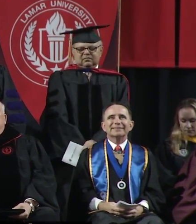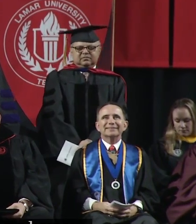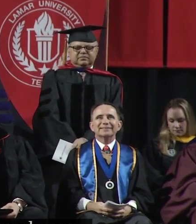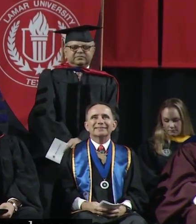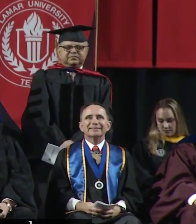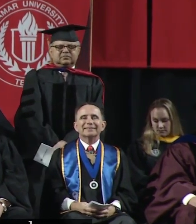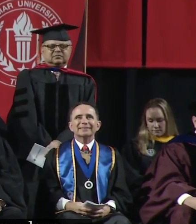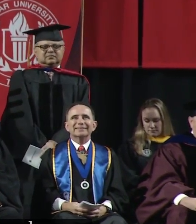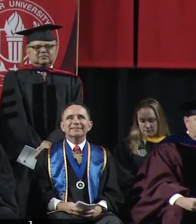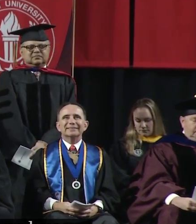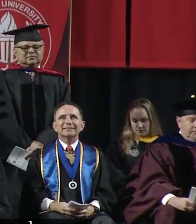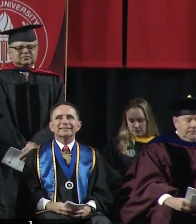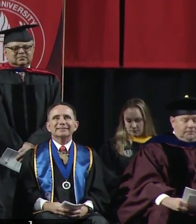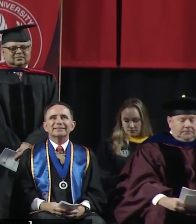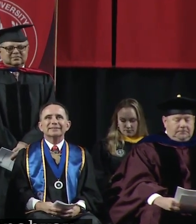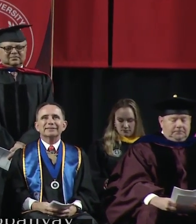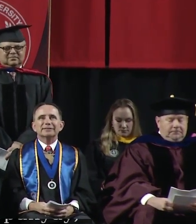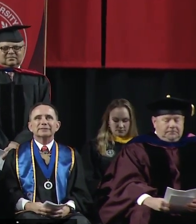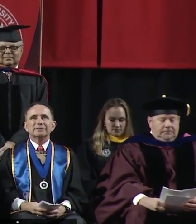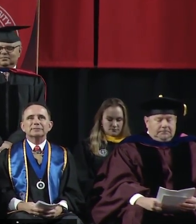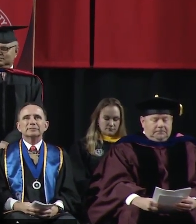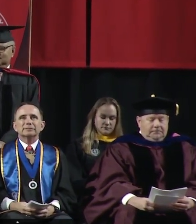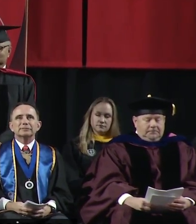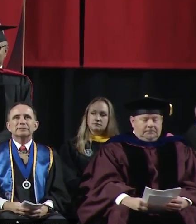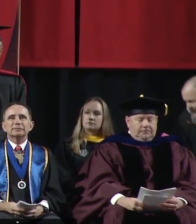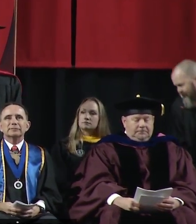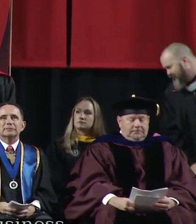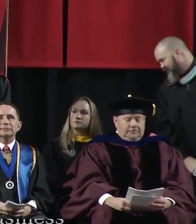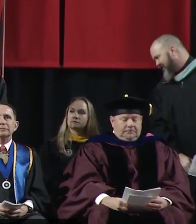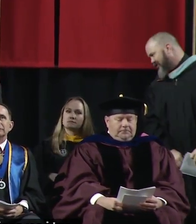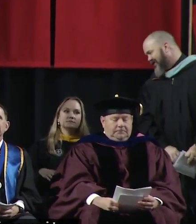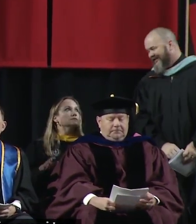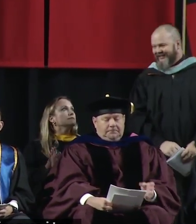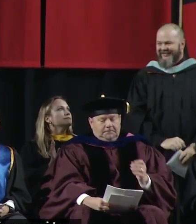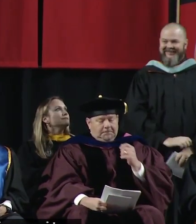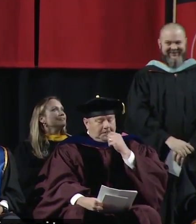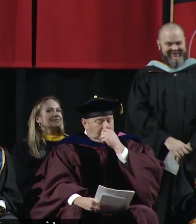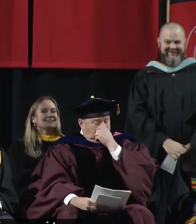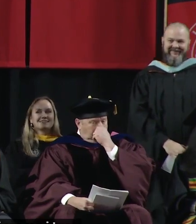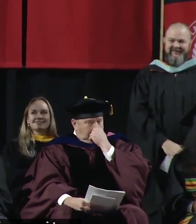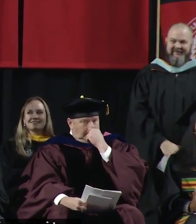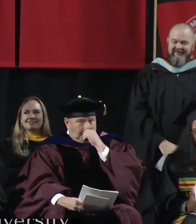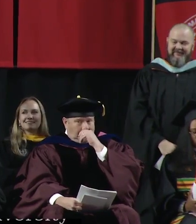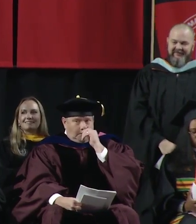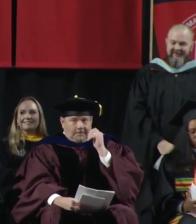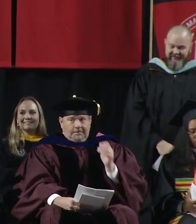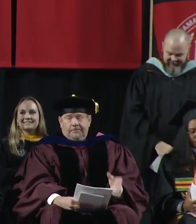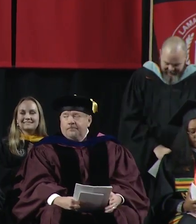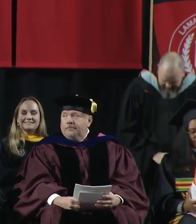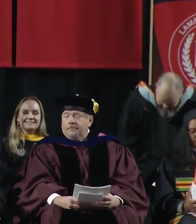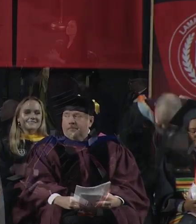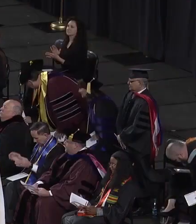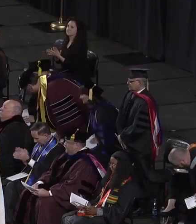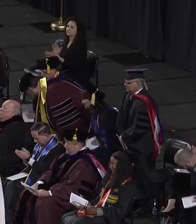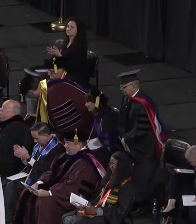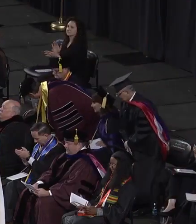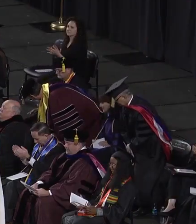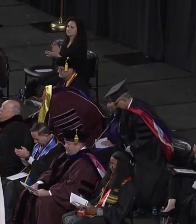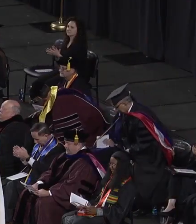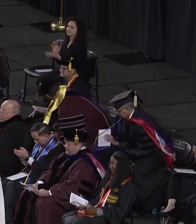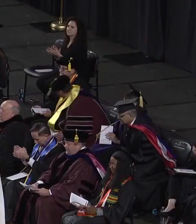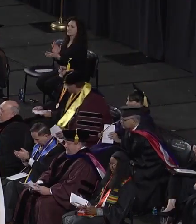Dean of Business, Mr. David Short, University Registrar. The second row may be seated.